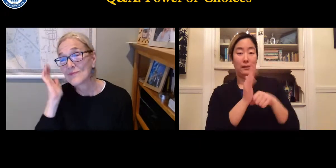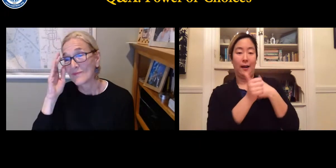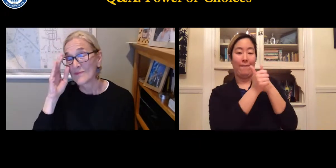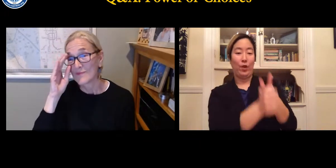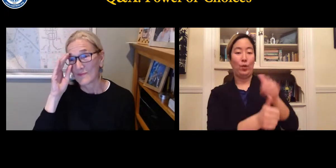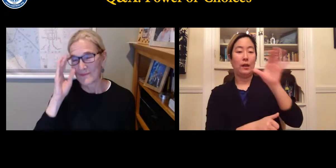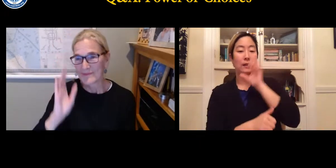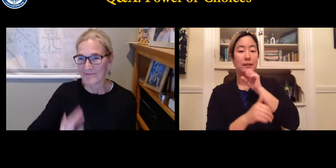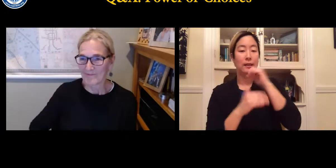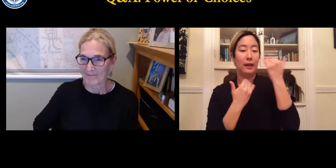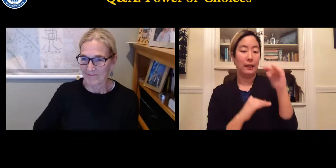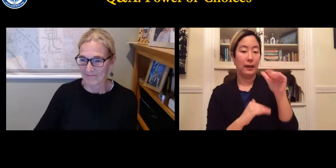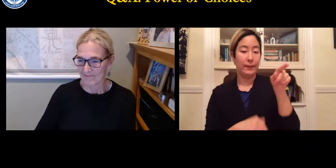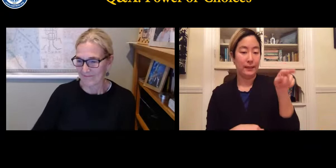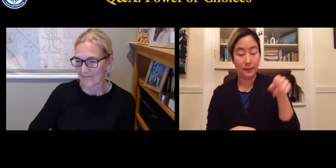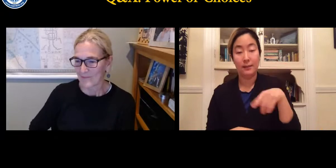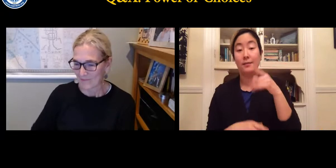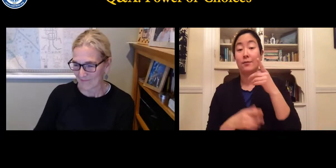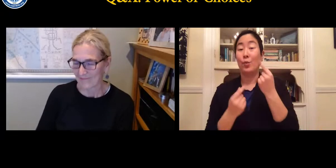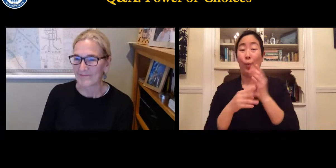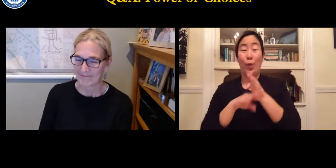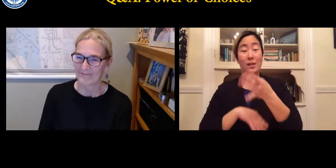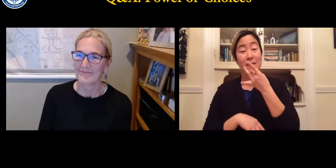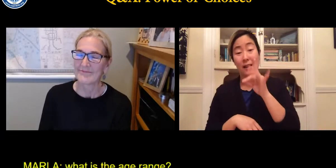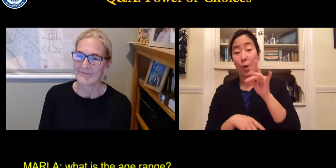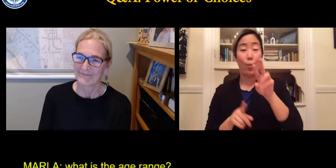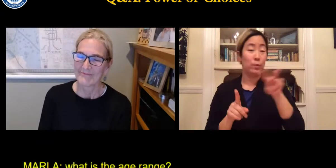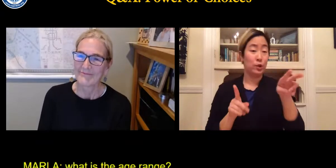22? Different states have different criteria.